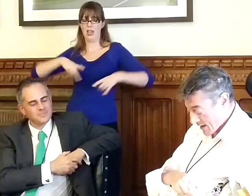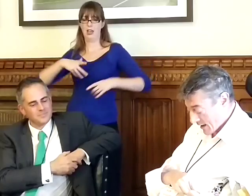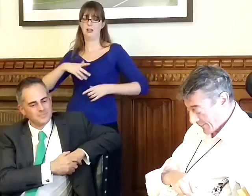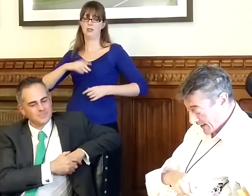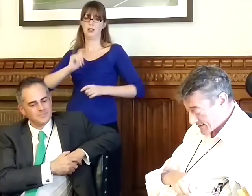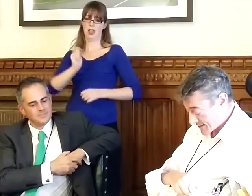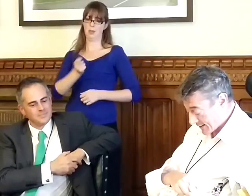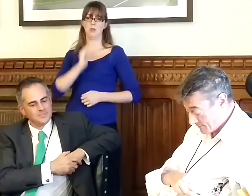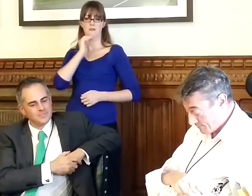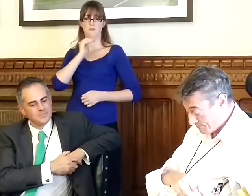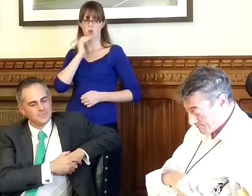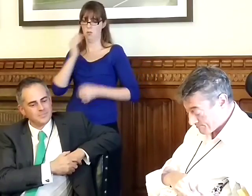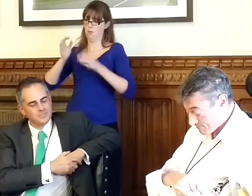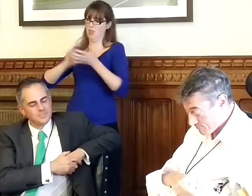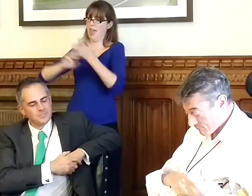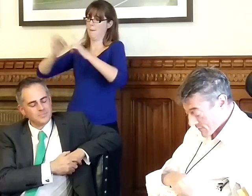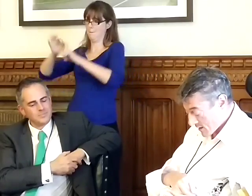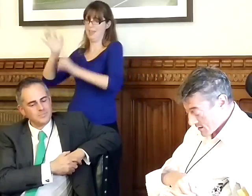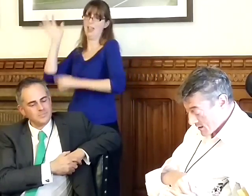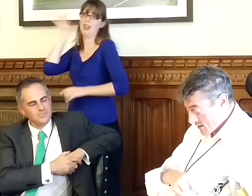listening, that